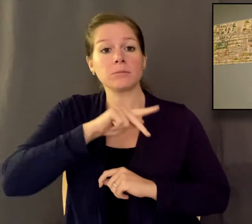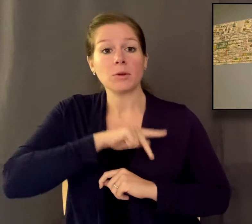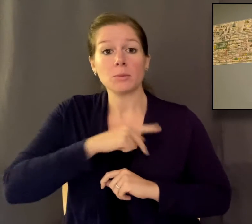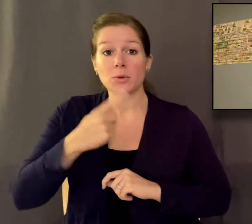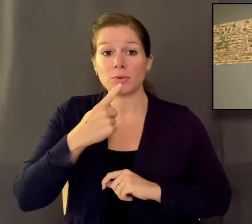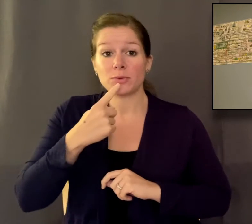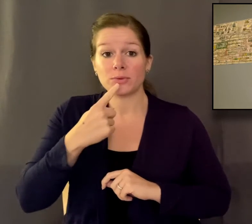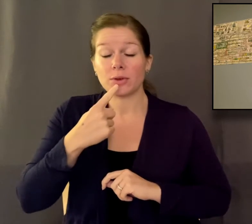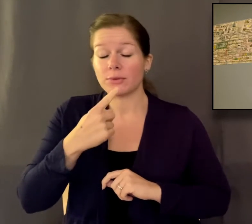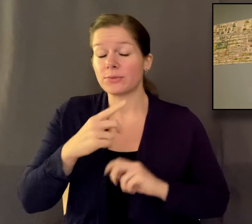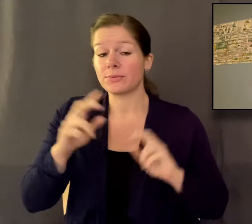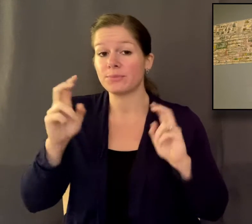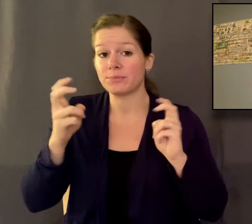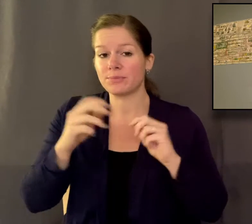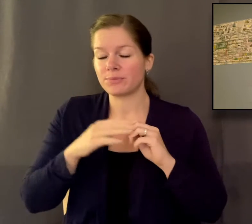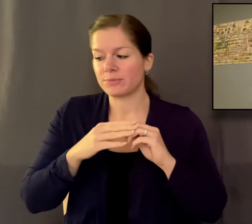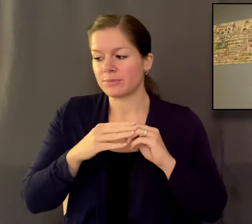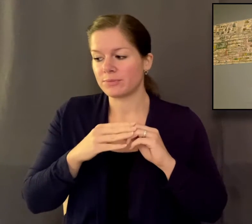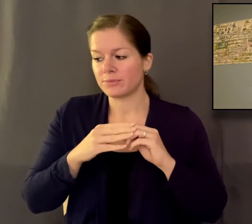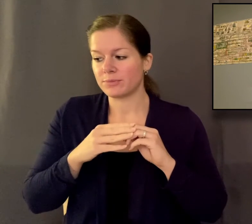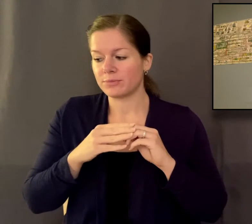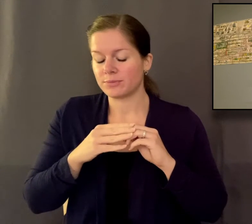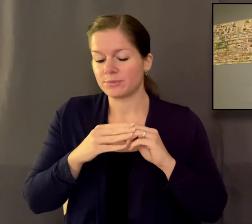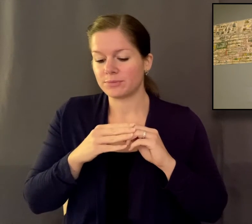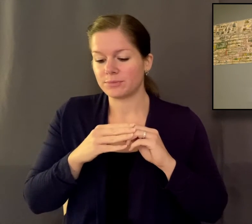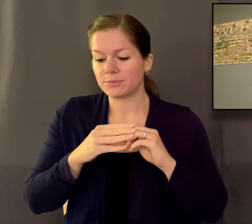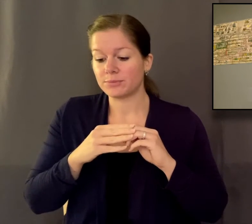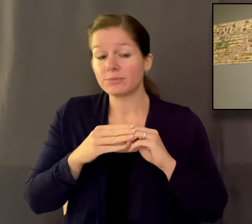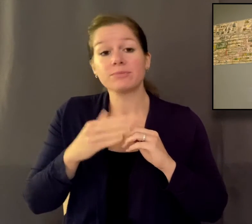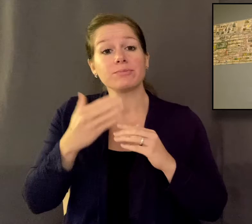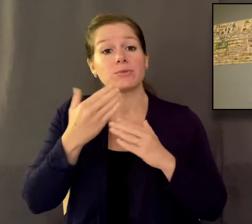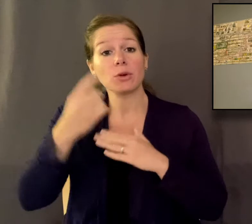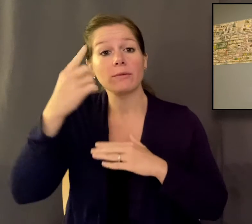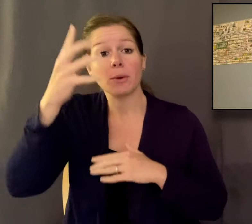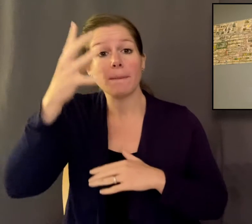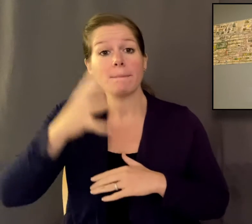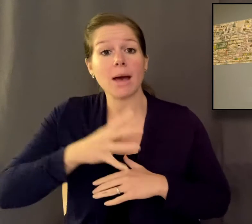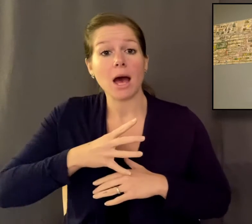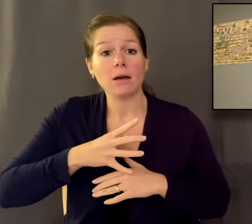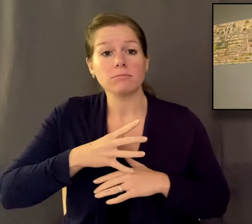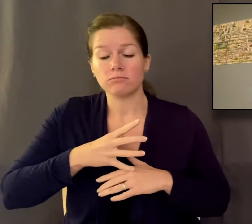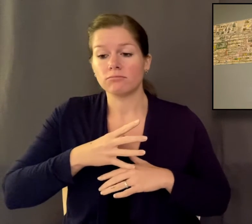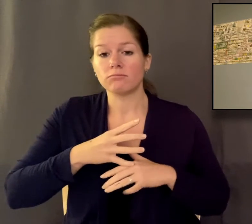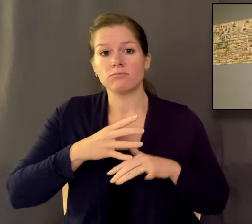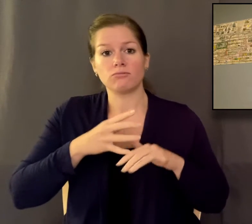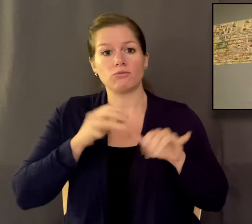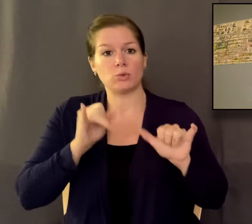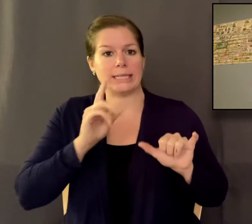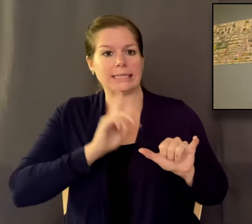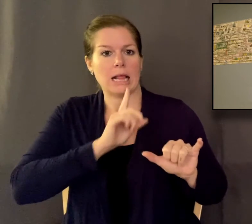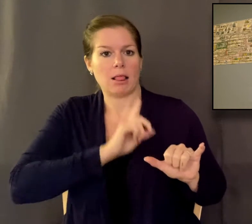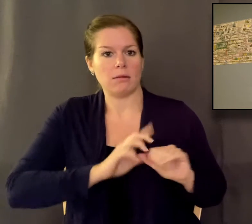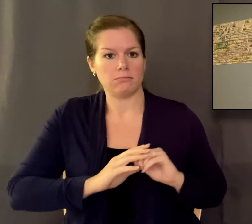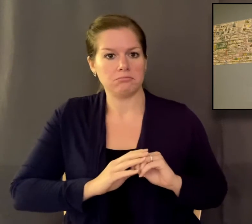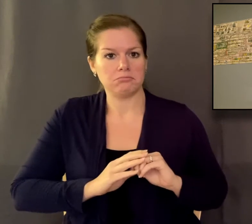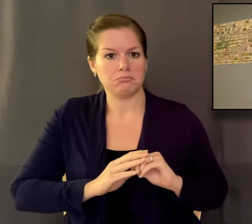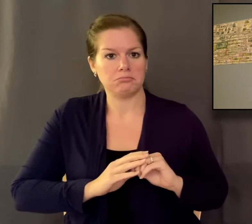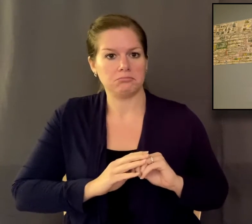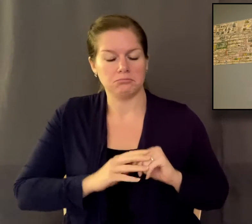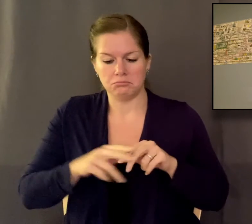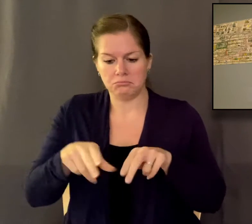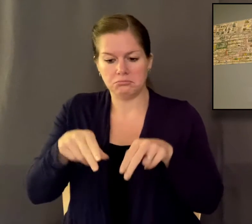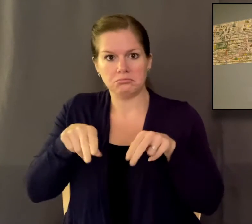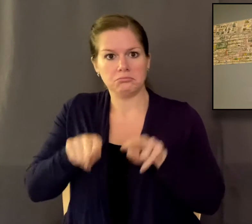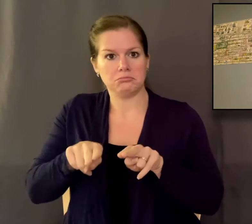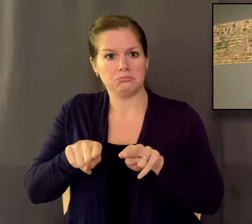matter that you expressed to me, which is it is good for a man not to have sexual relations with a woman. Paul's relating here